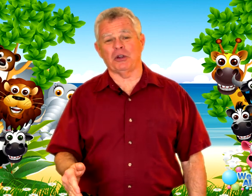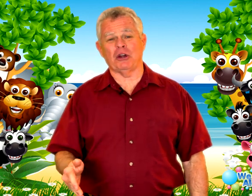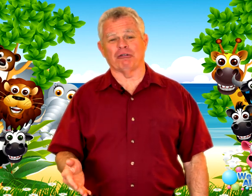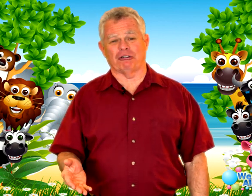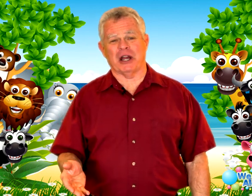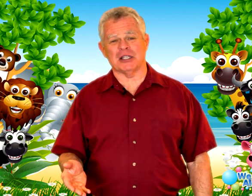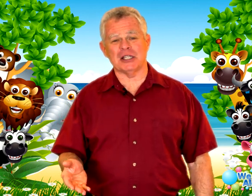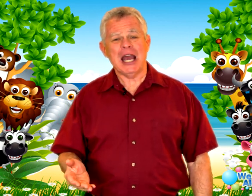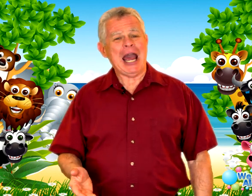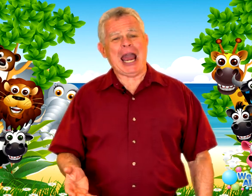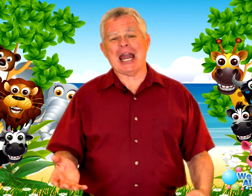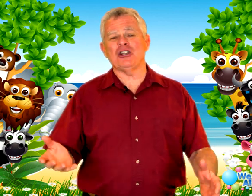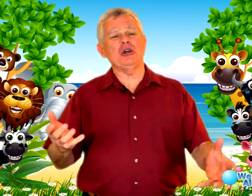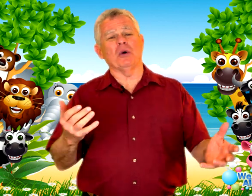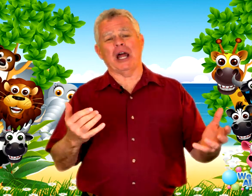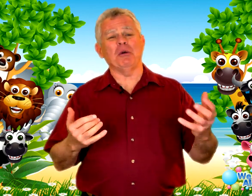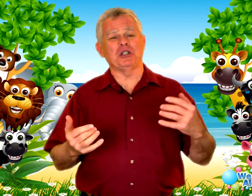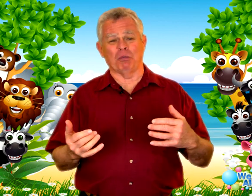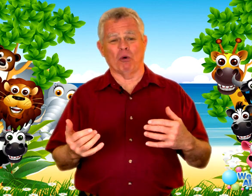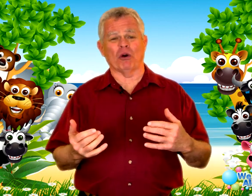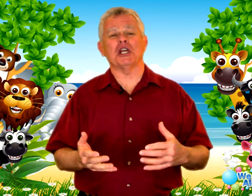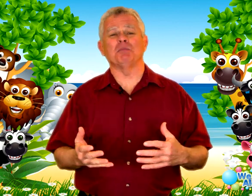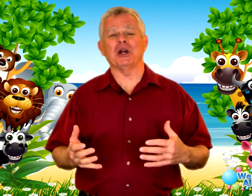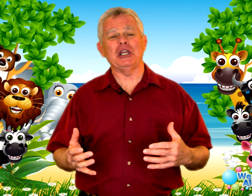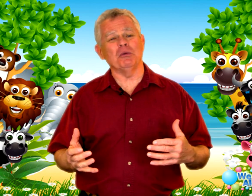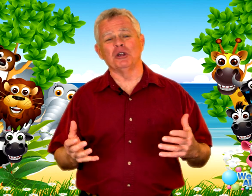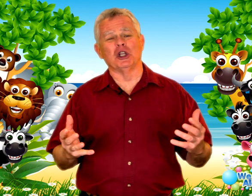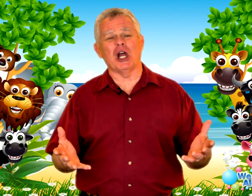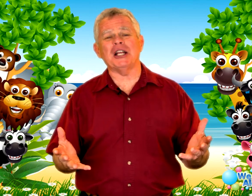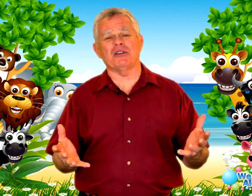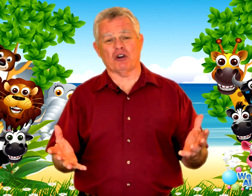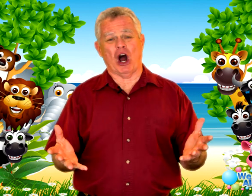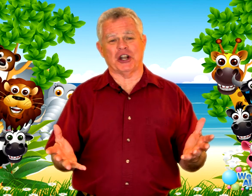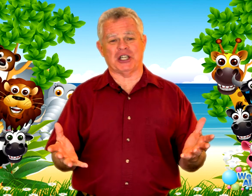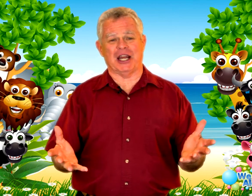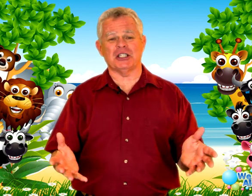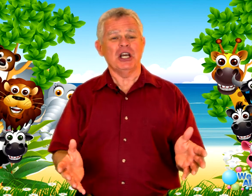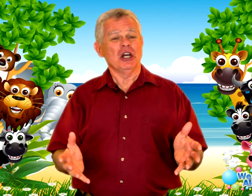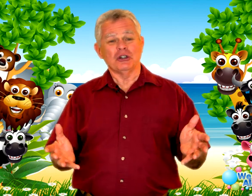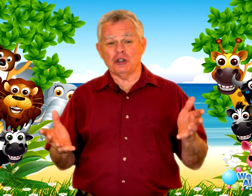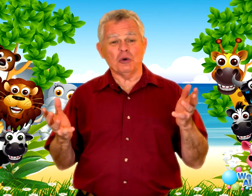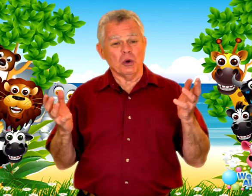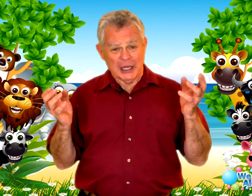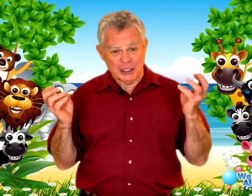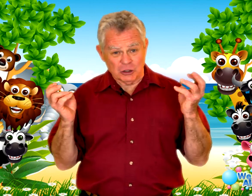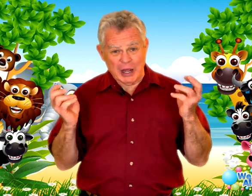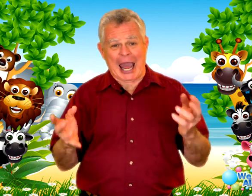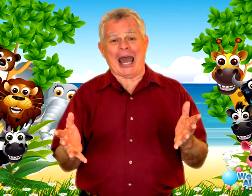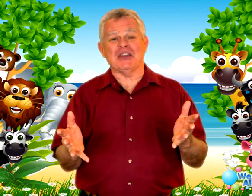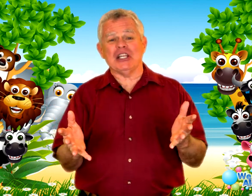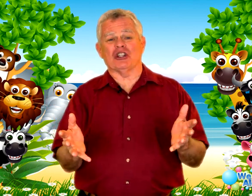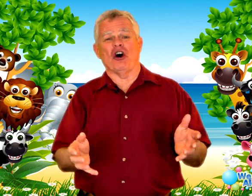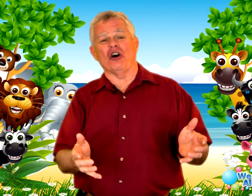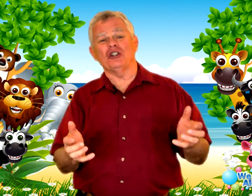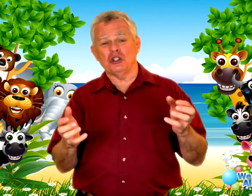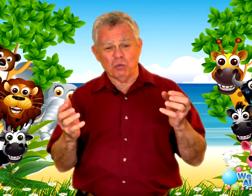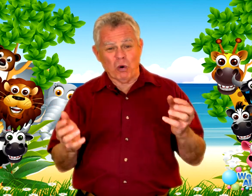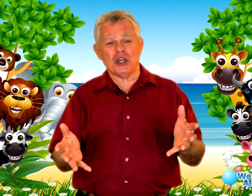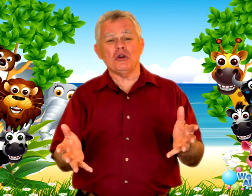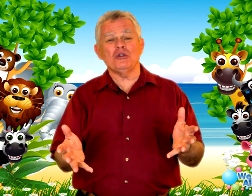with your friends, and you will help support us bringing you lots of content to add these songs to what you